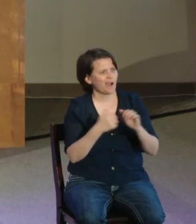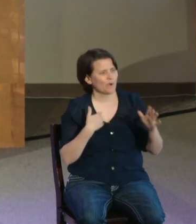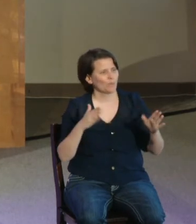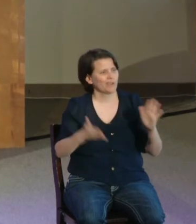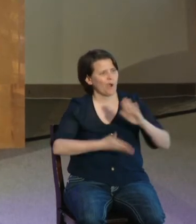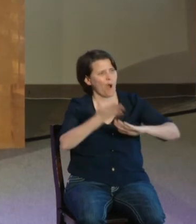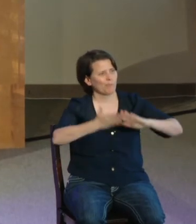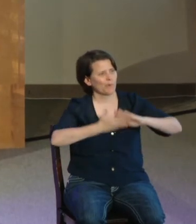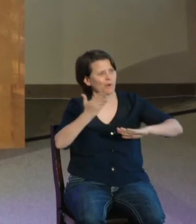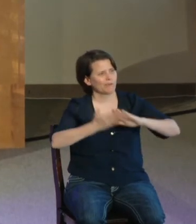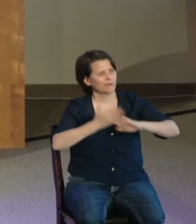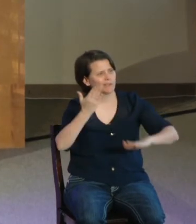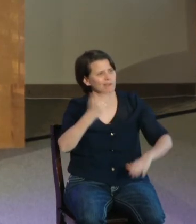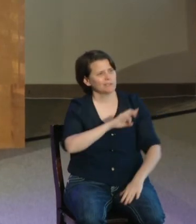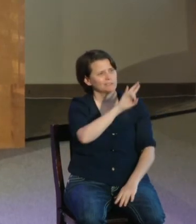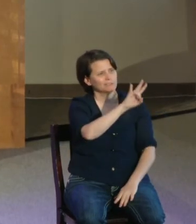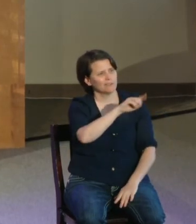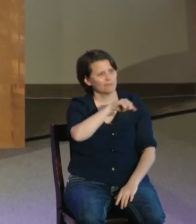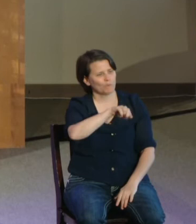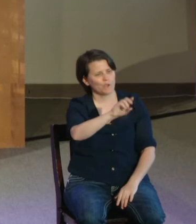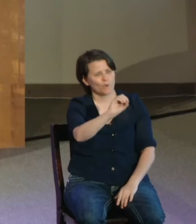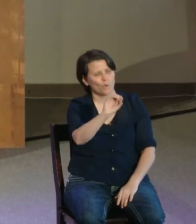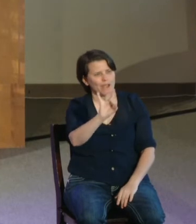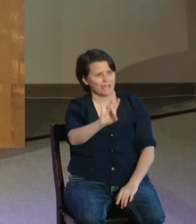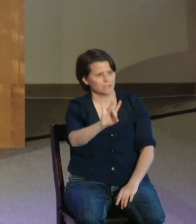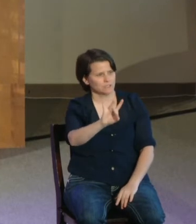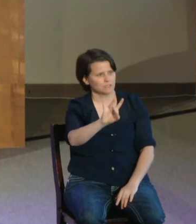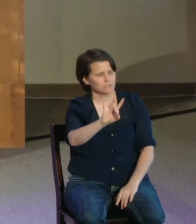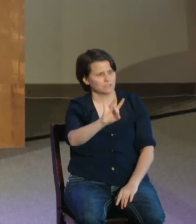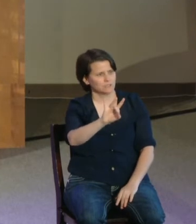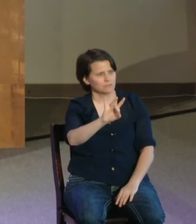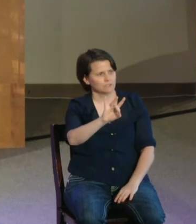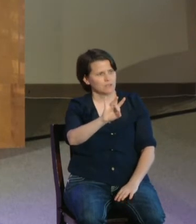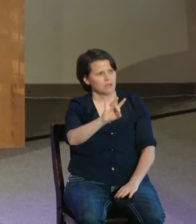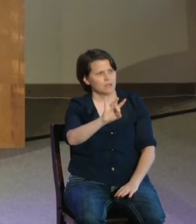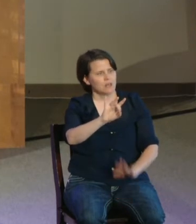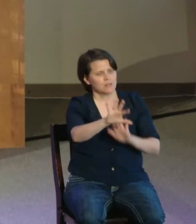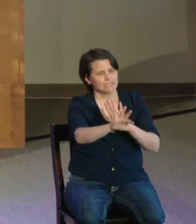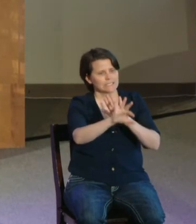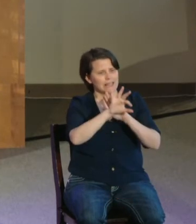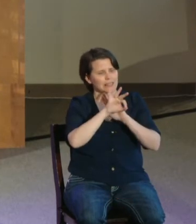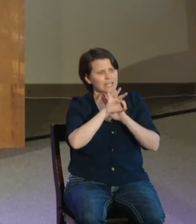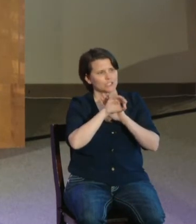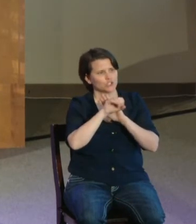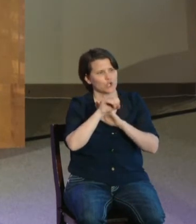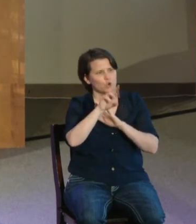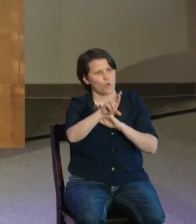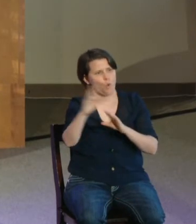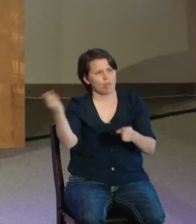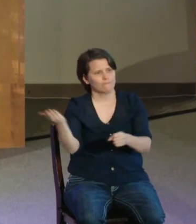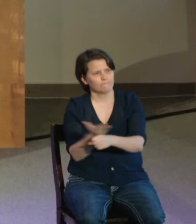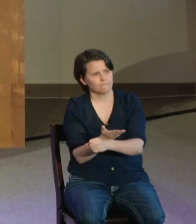bylaw, 7.08, it talks about the selection or termination of the senior